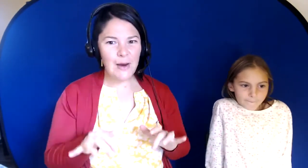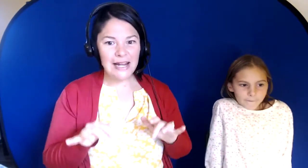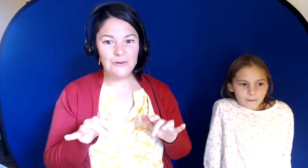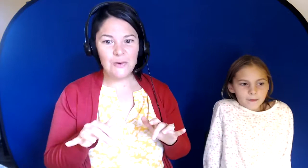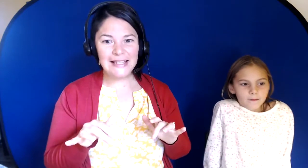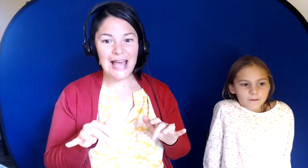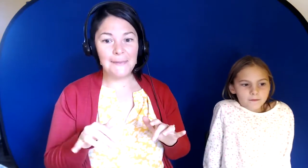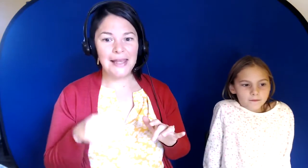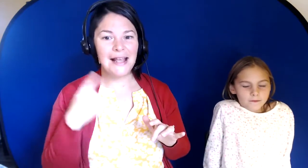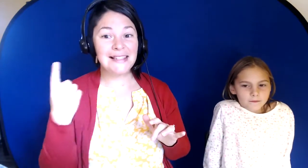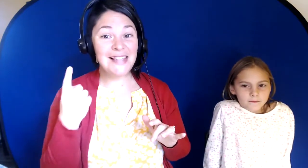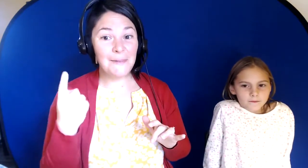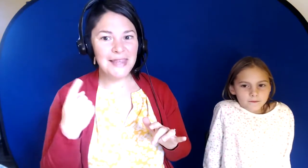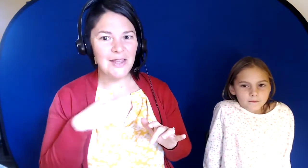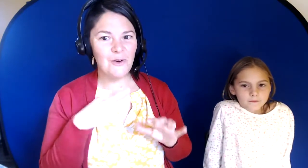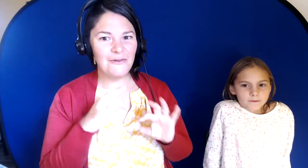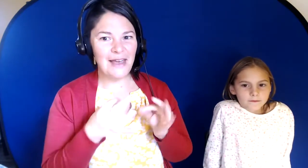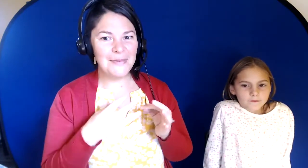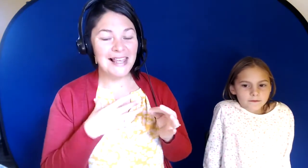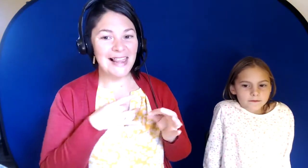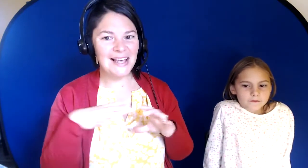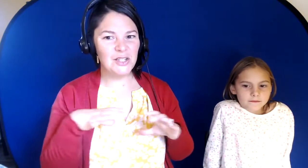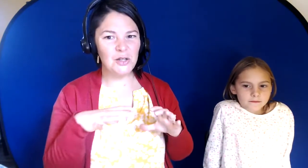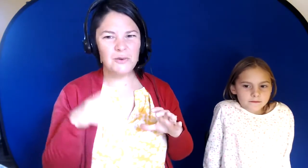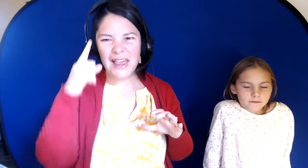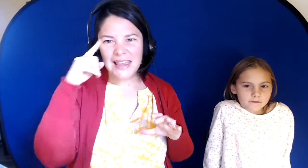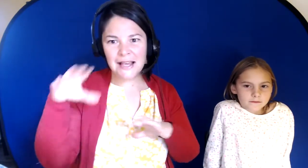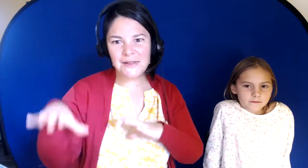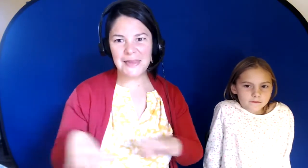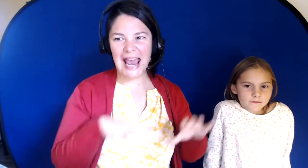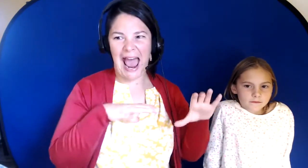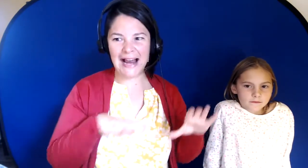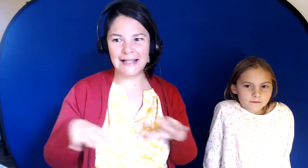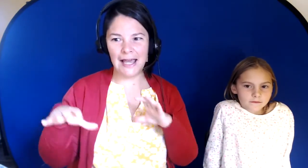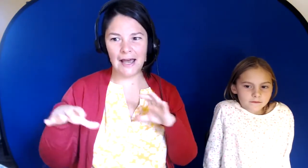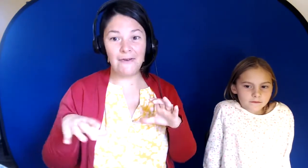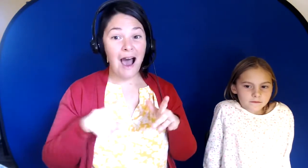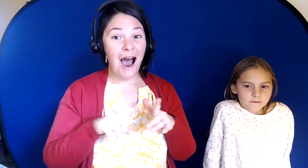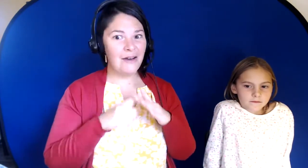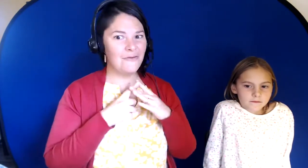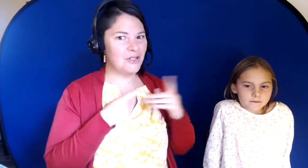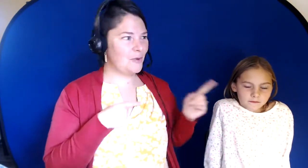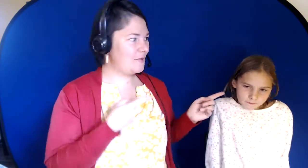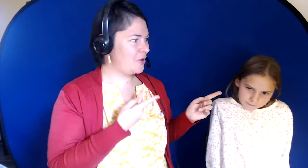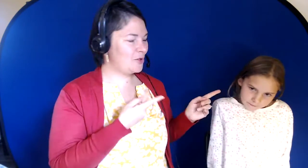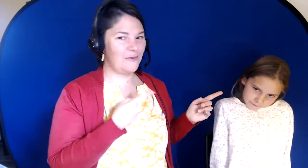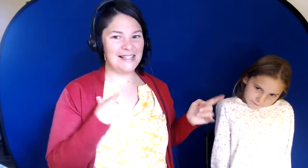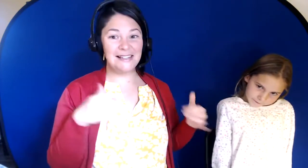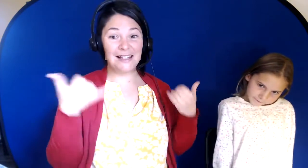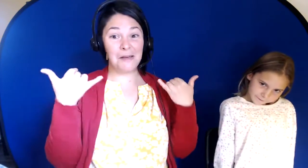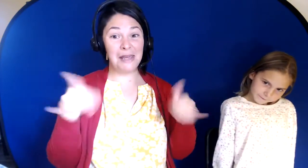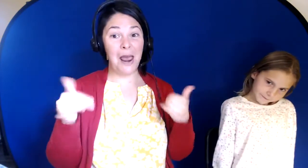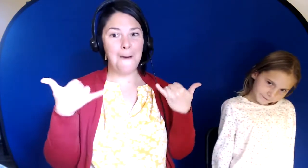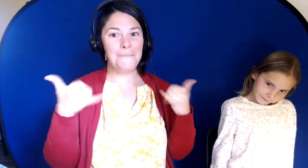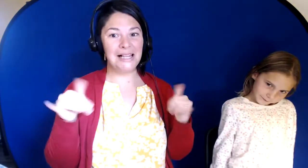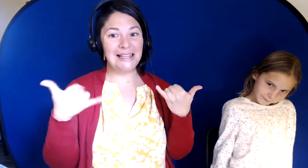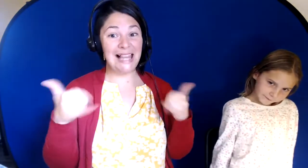you can type in something your family likes to do, think of something active. Our first one for the two of us is going to be